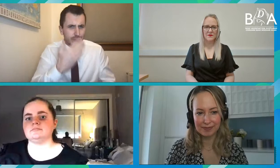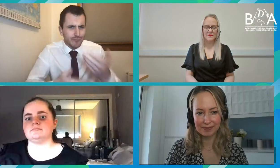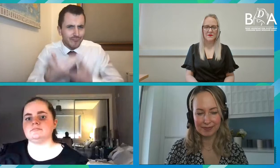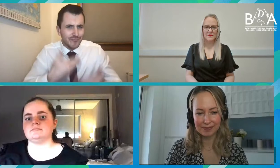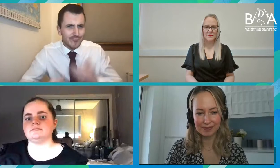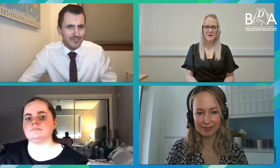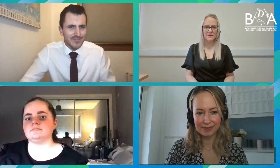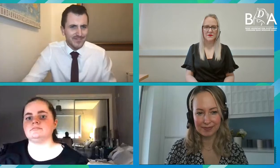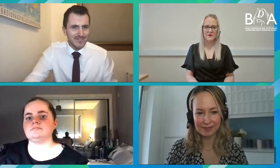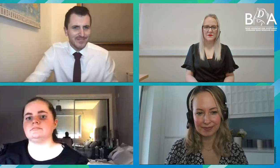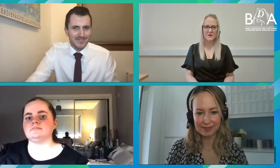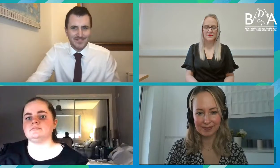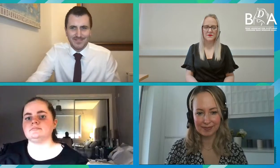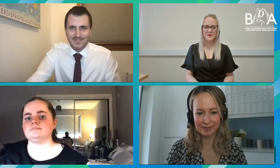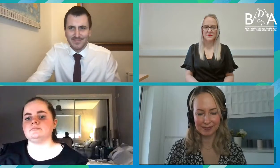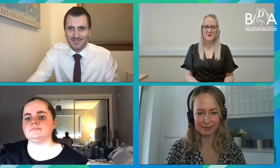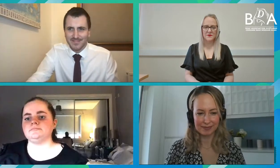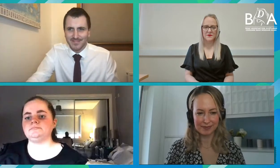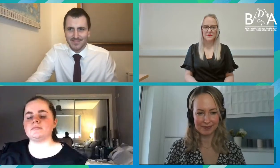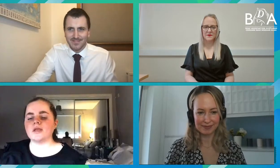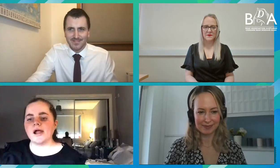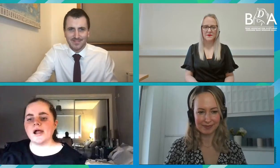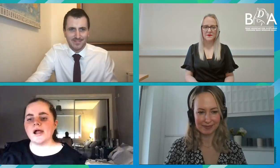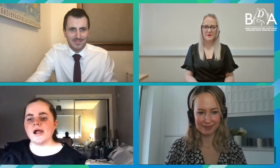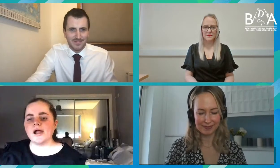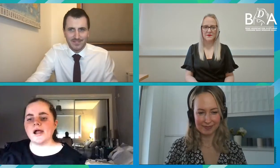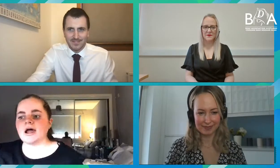role, and your employer's name?